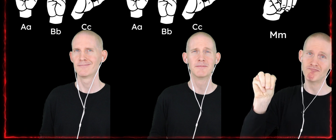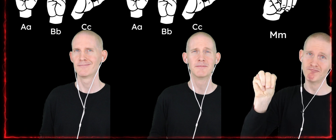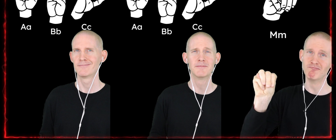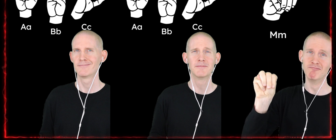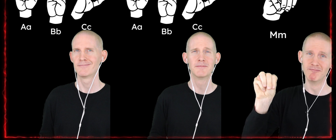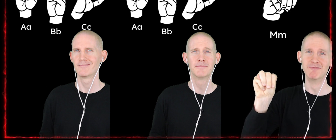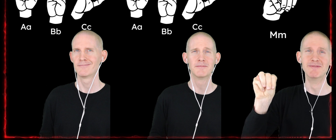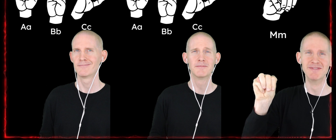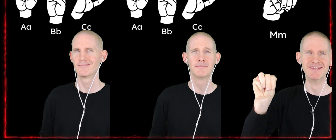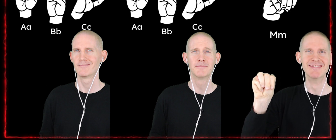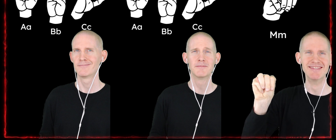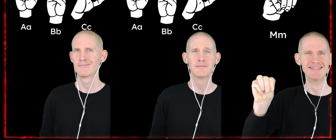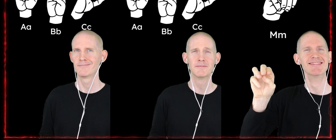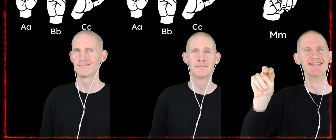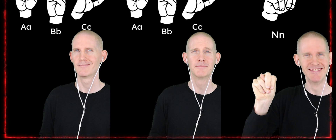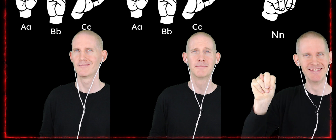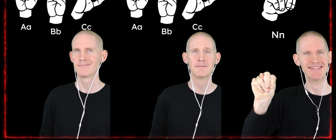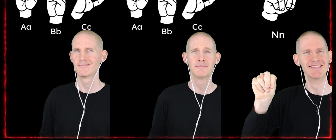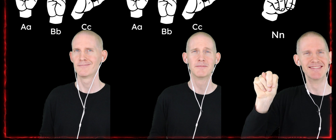Könnt ihr mich fühlen?